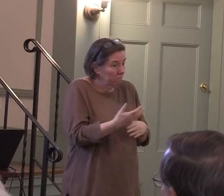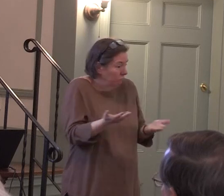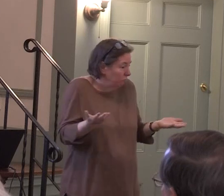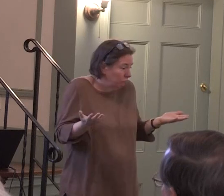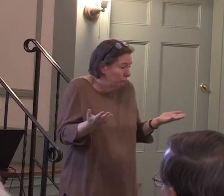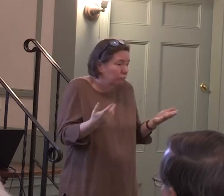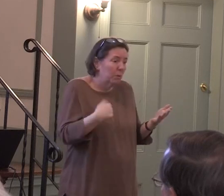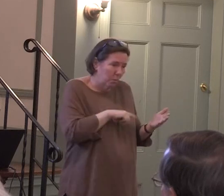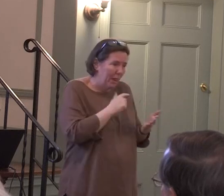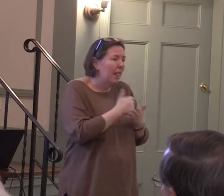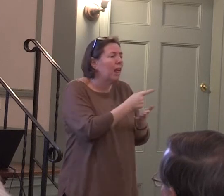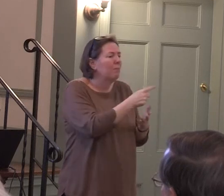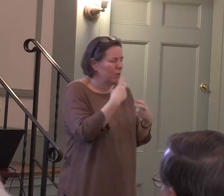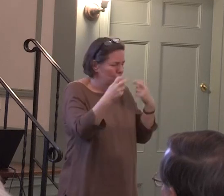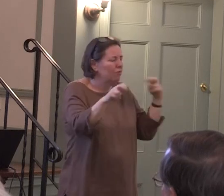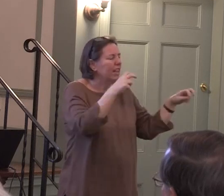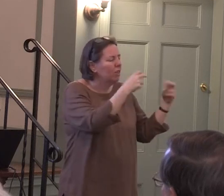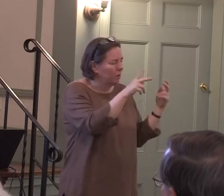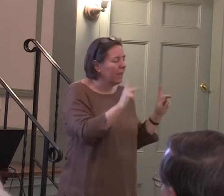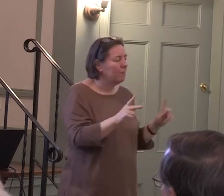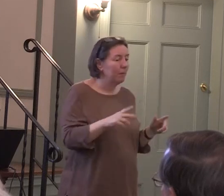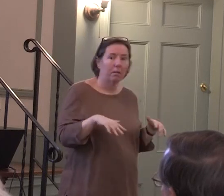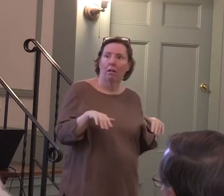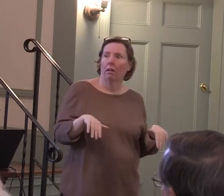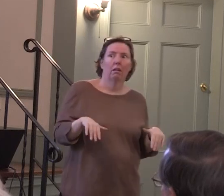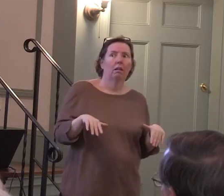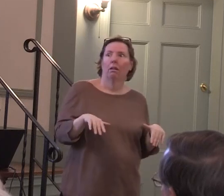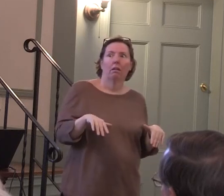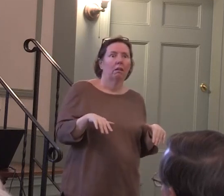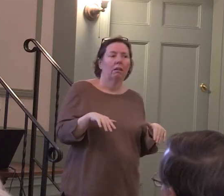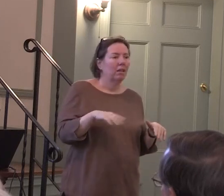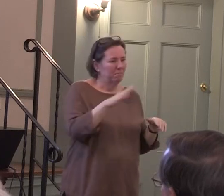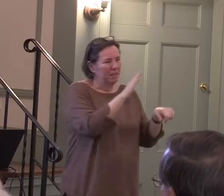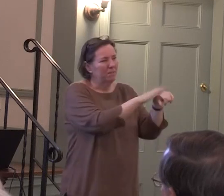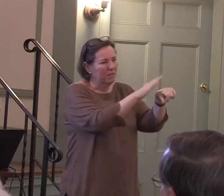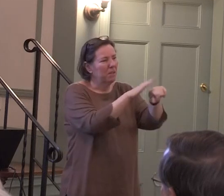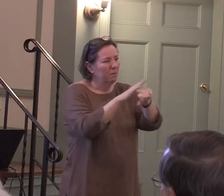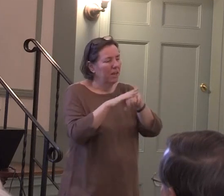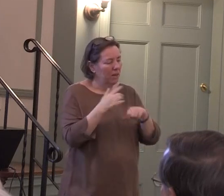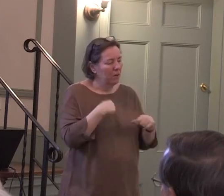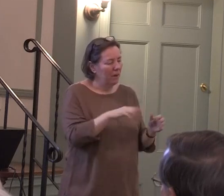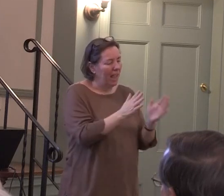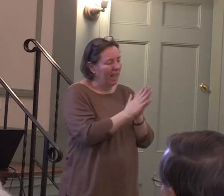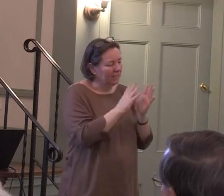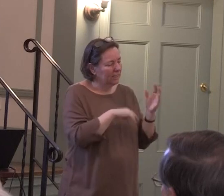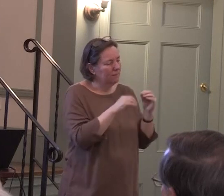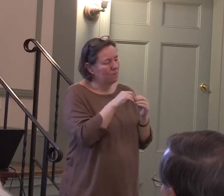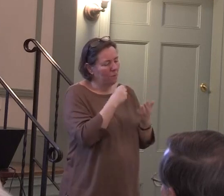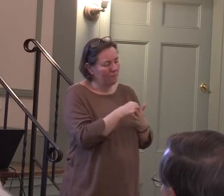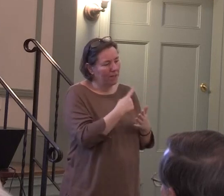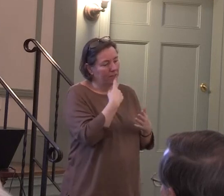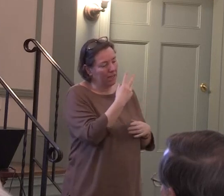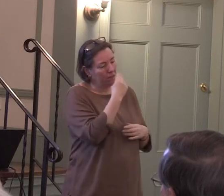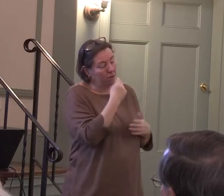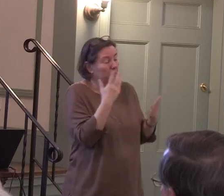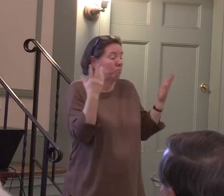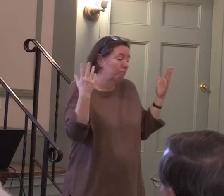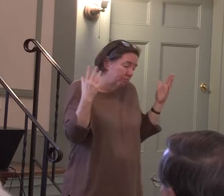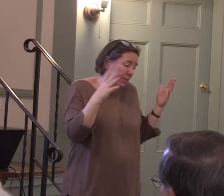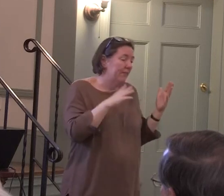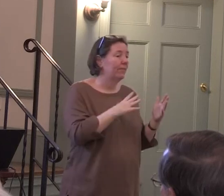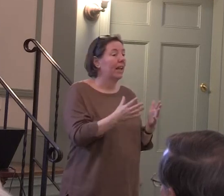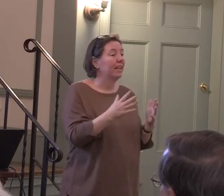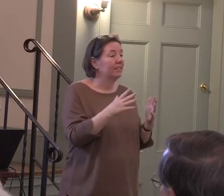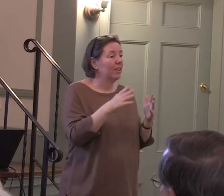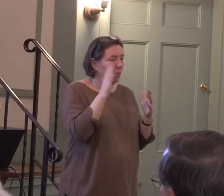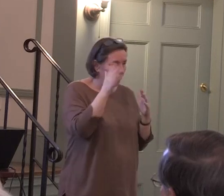we'll help you relocate them. But just be aware, we're asking you for more money. They're going to have 20 nursing